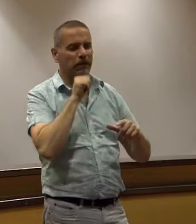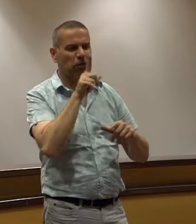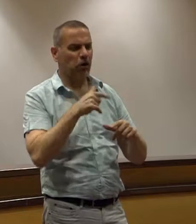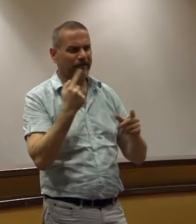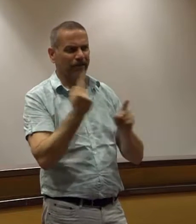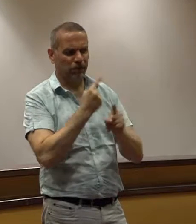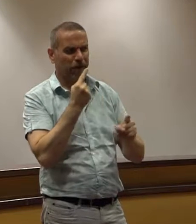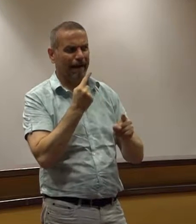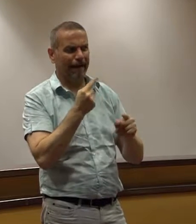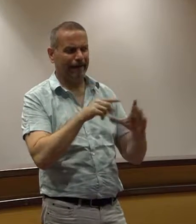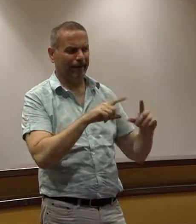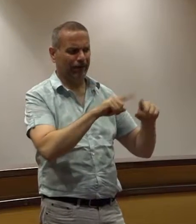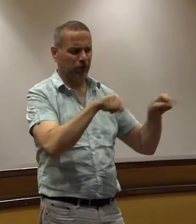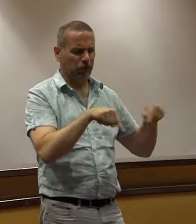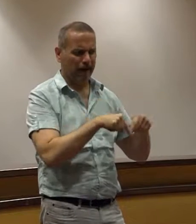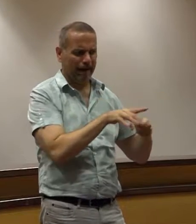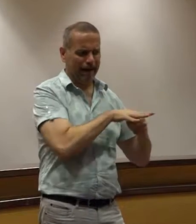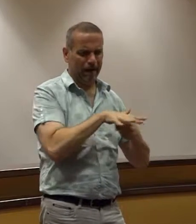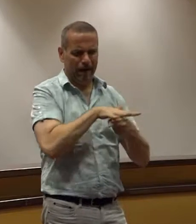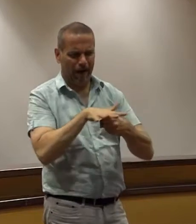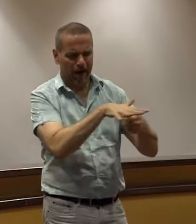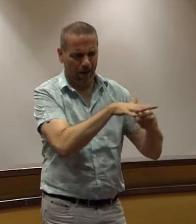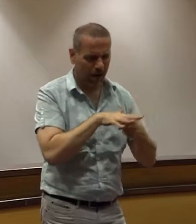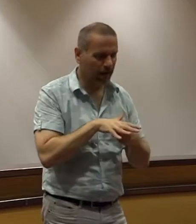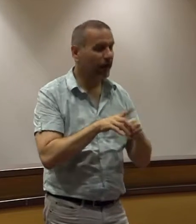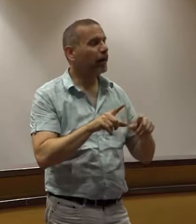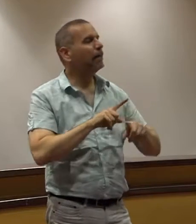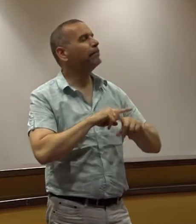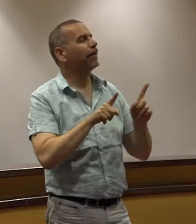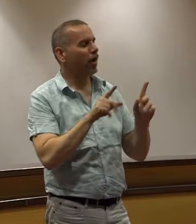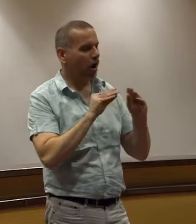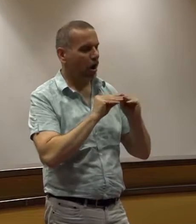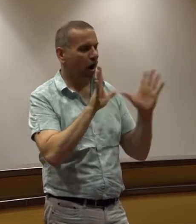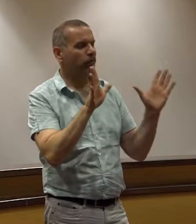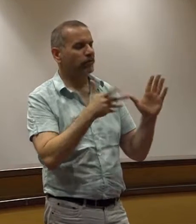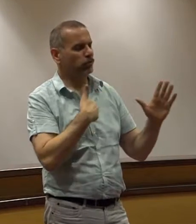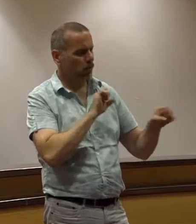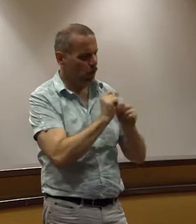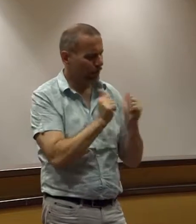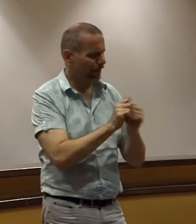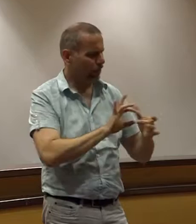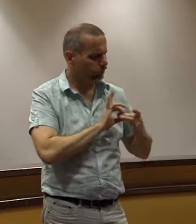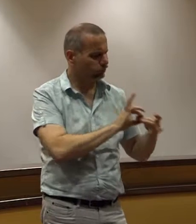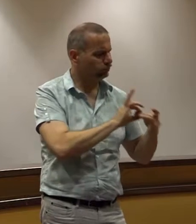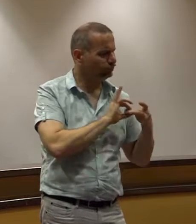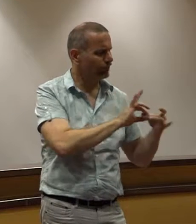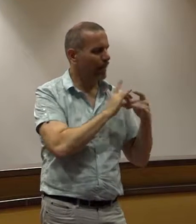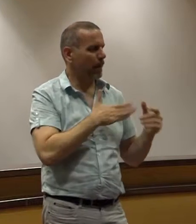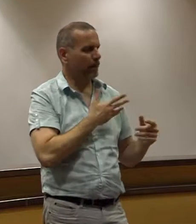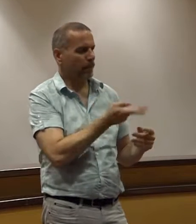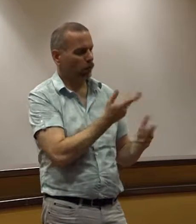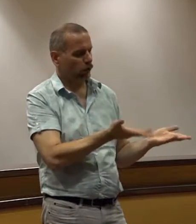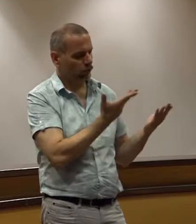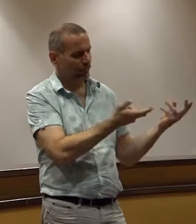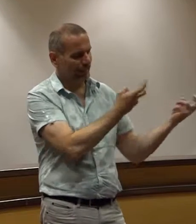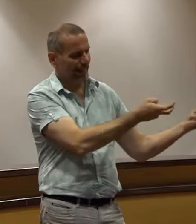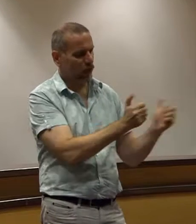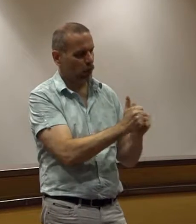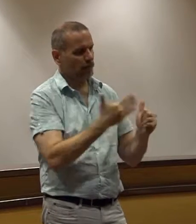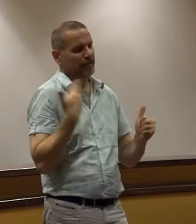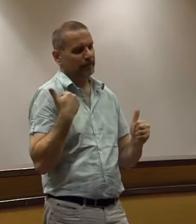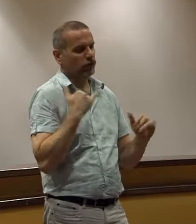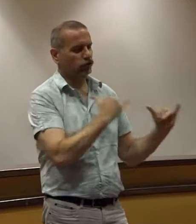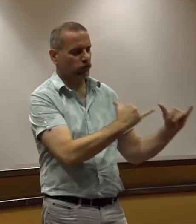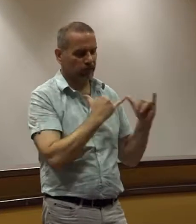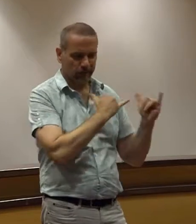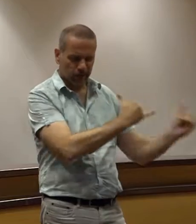writings right. But we're all obviously very good colleagues, and I'm glad that they could both be here with me.